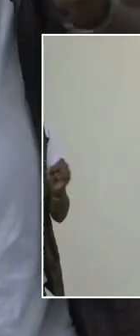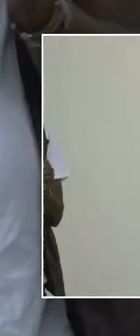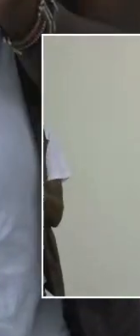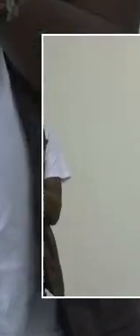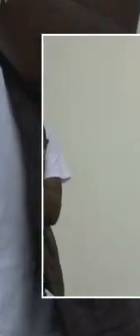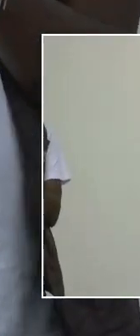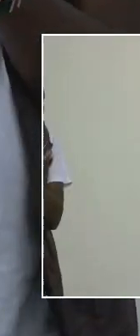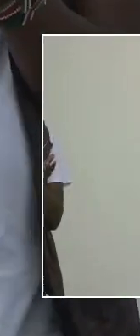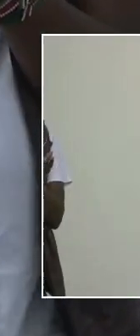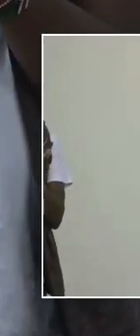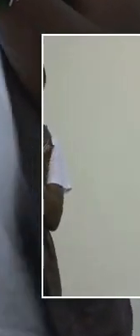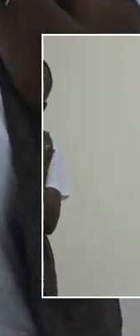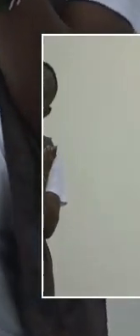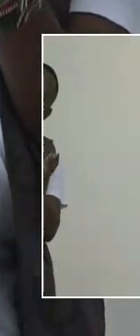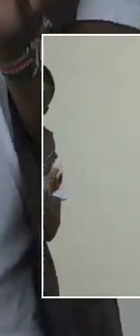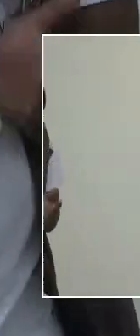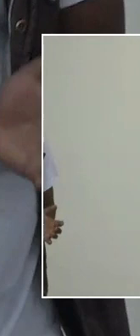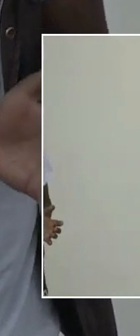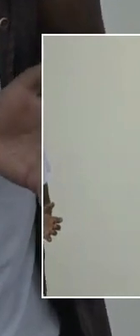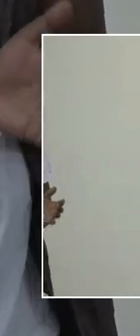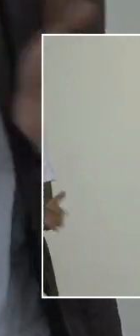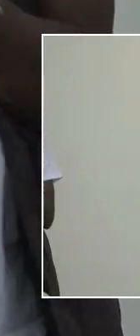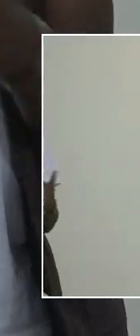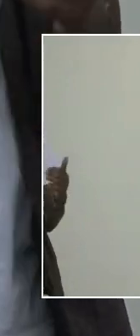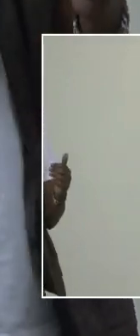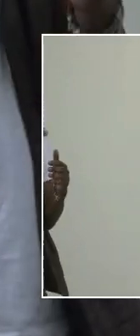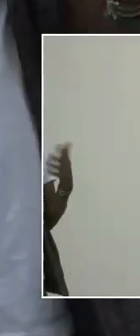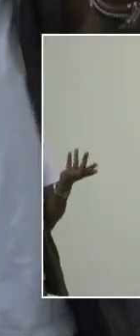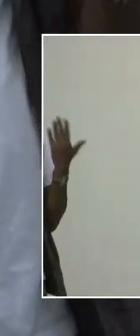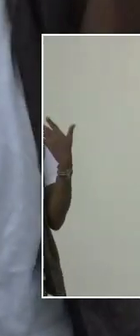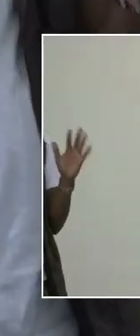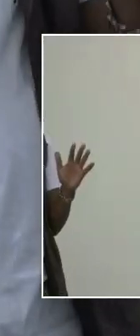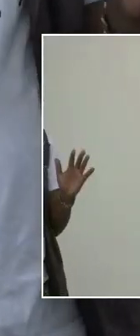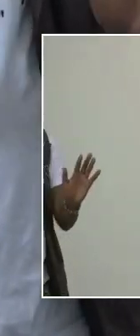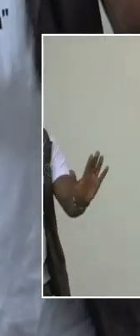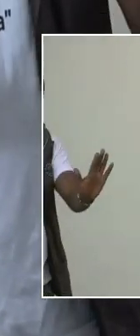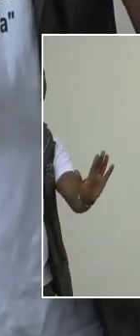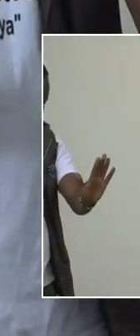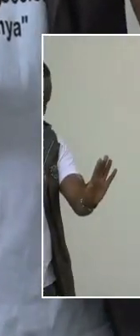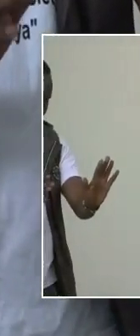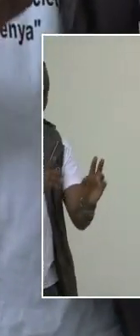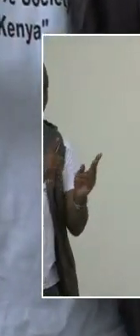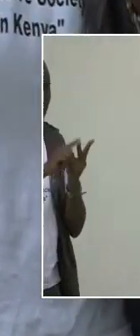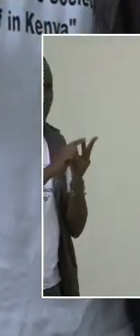question. Must they file those returns or not? Because majority don't know.